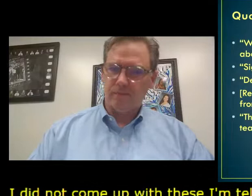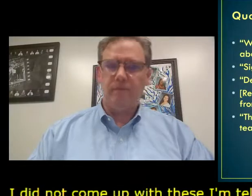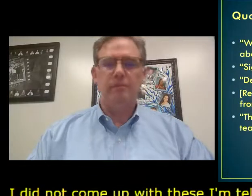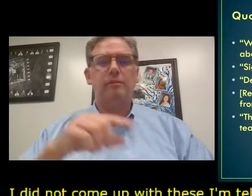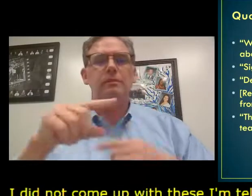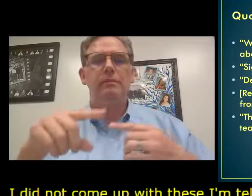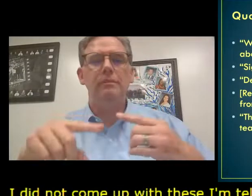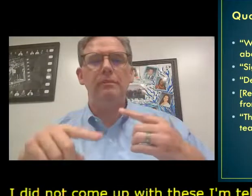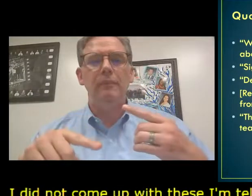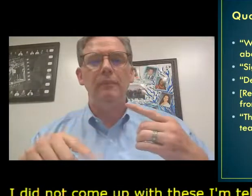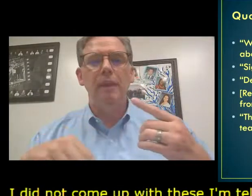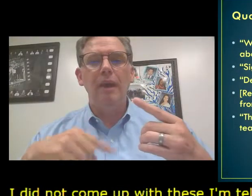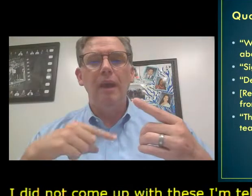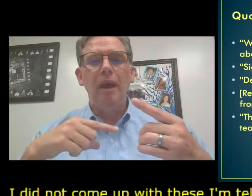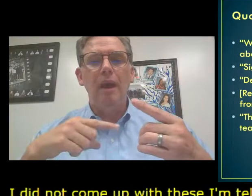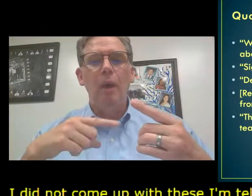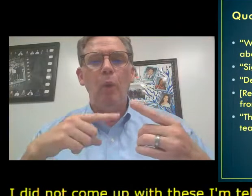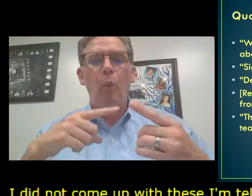can drive?